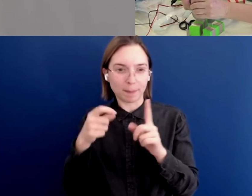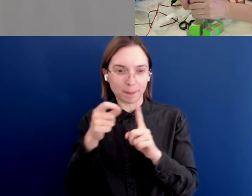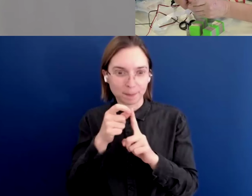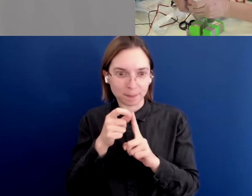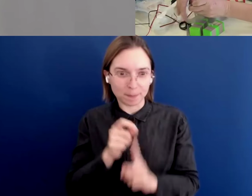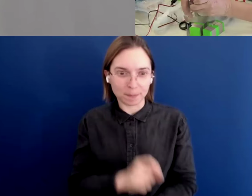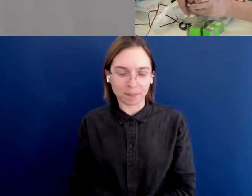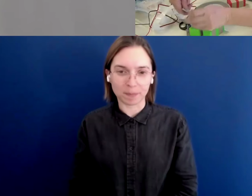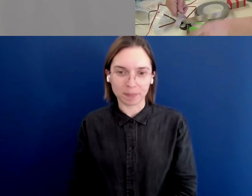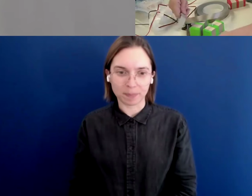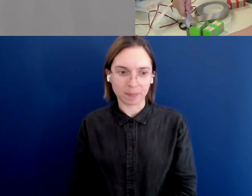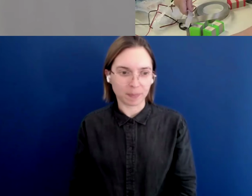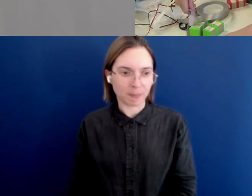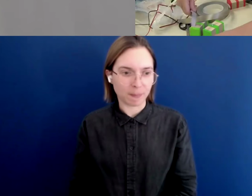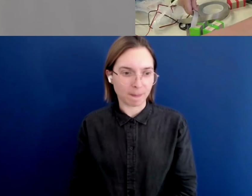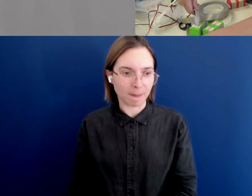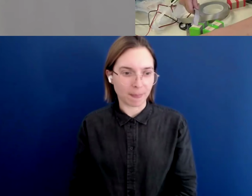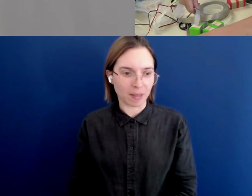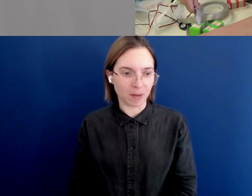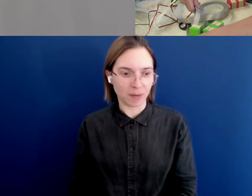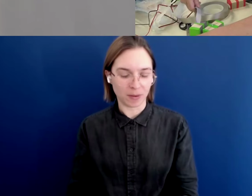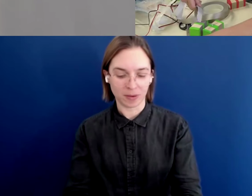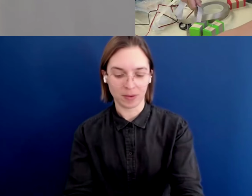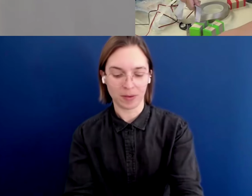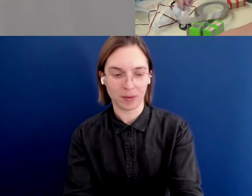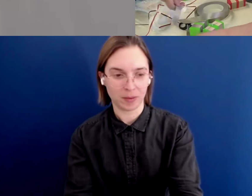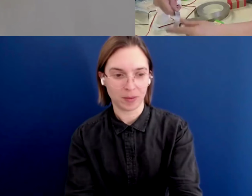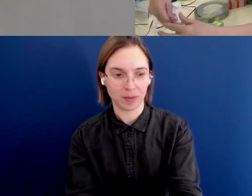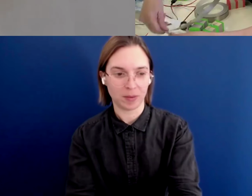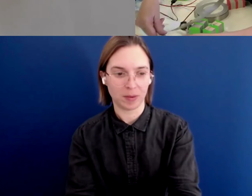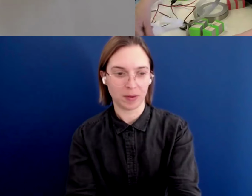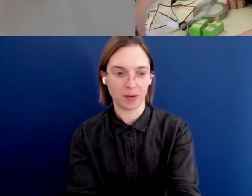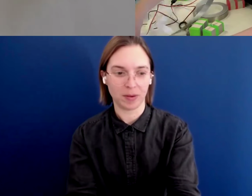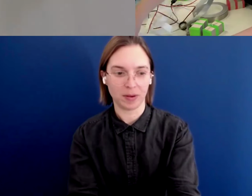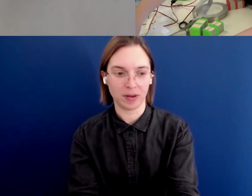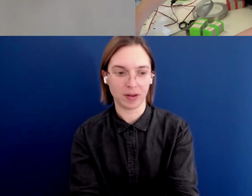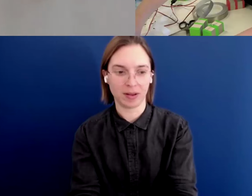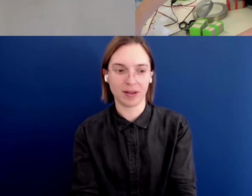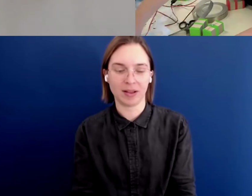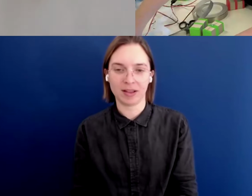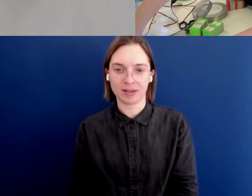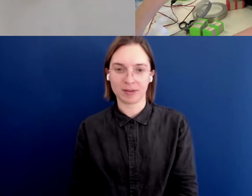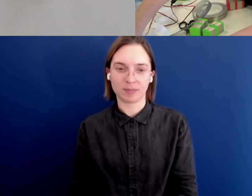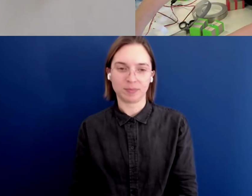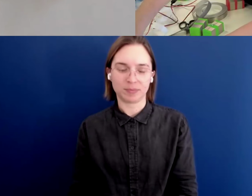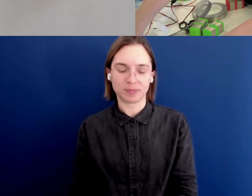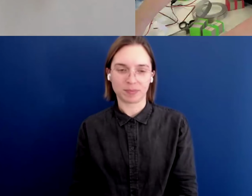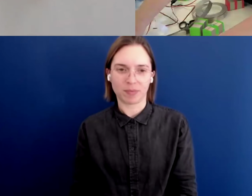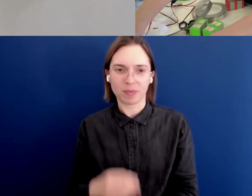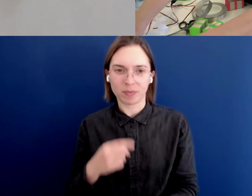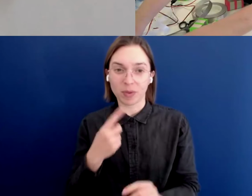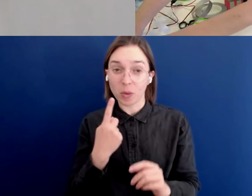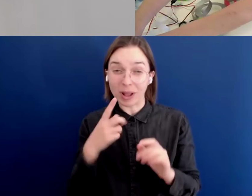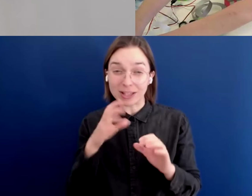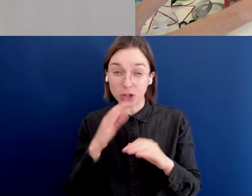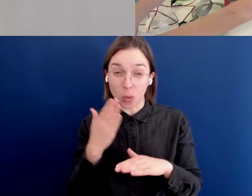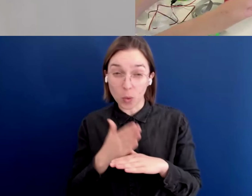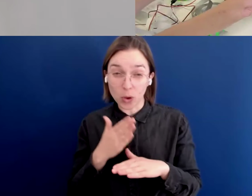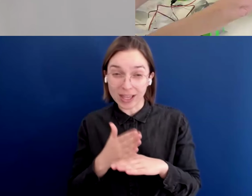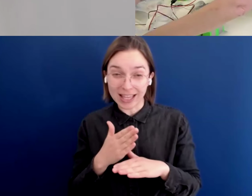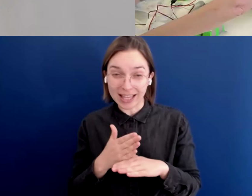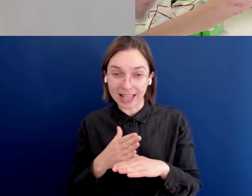Okay, oh, that one's not working. So 2 of them are working and 1 isn't. Oh, all I need to do is tape it down and all 3 will